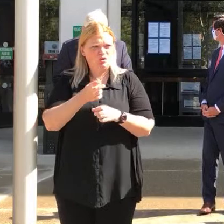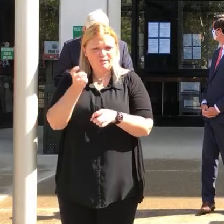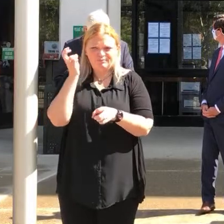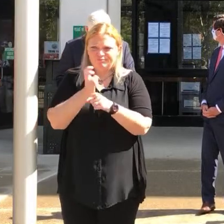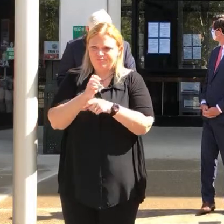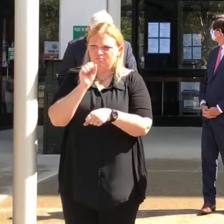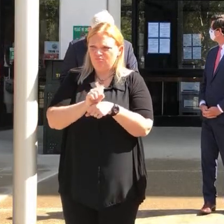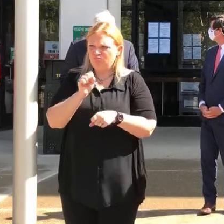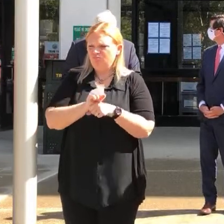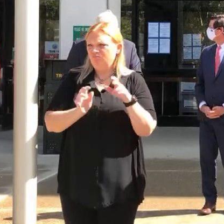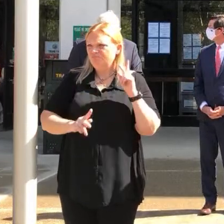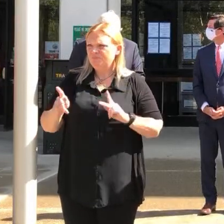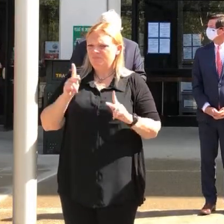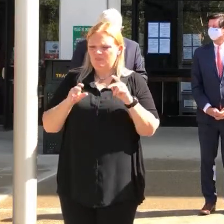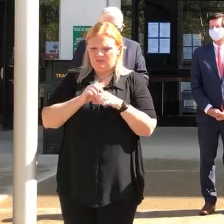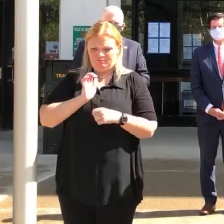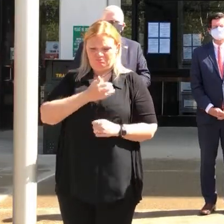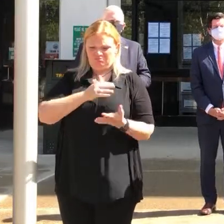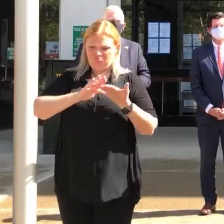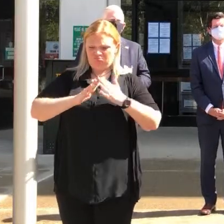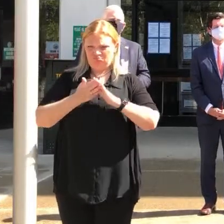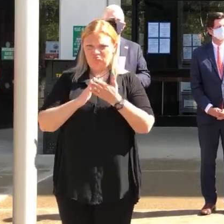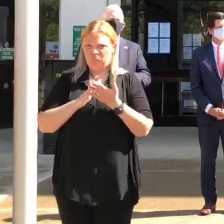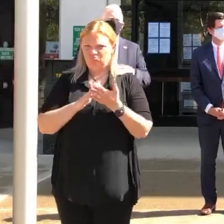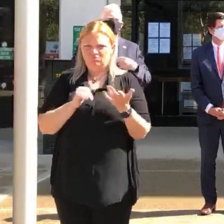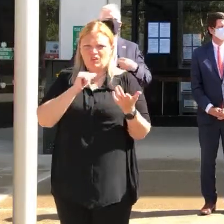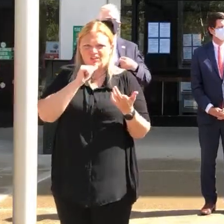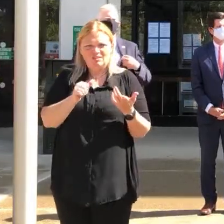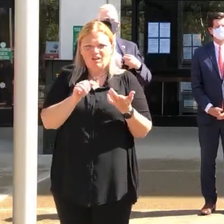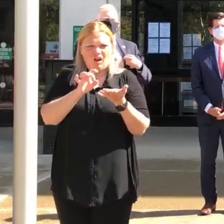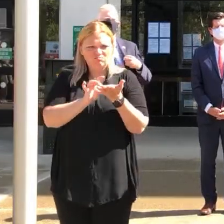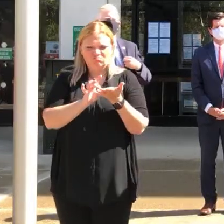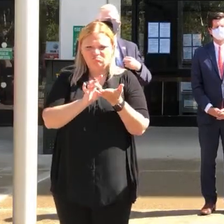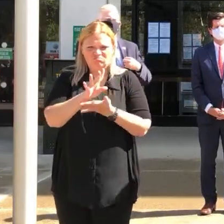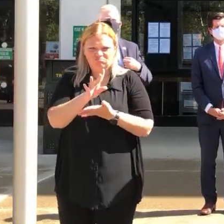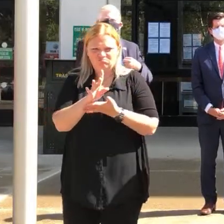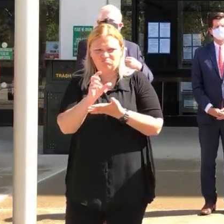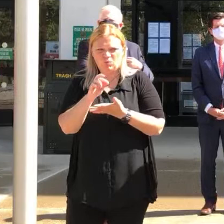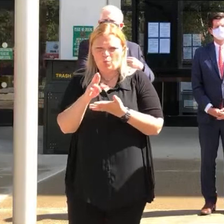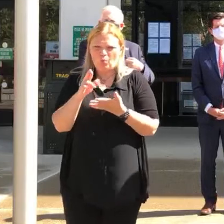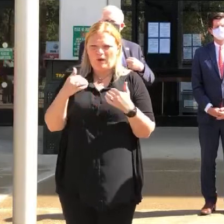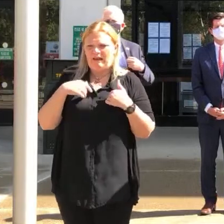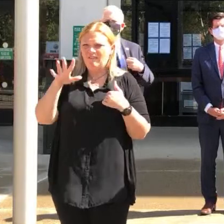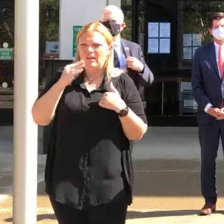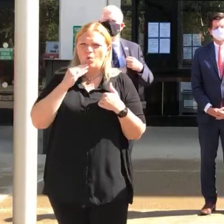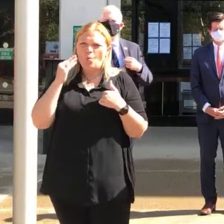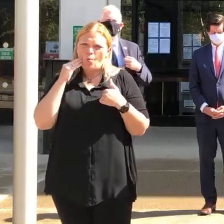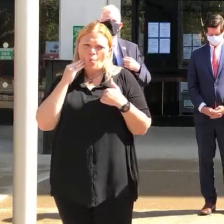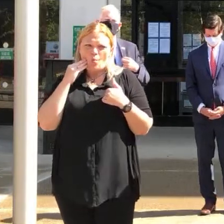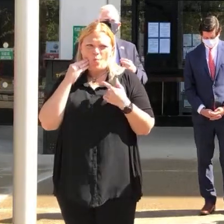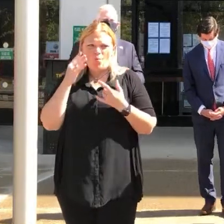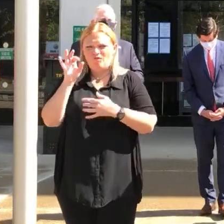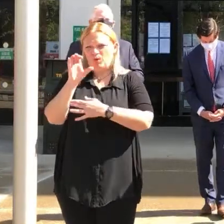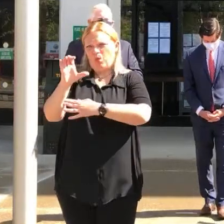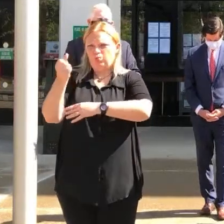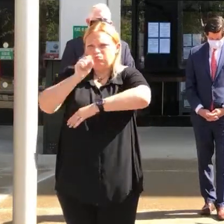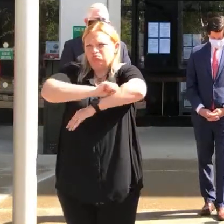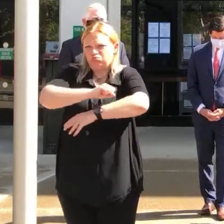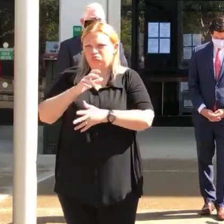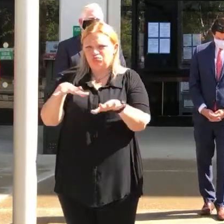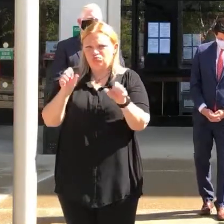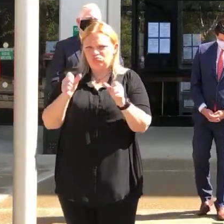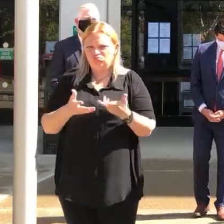hardworking people of our community are not evicted or have their homes foreclosed